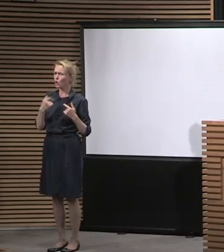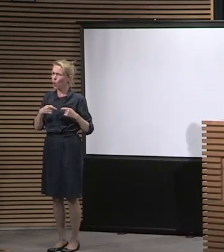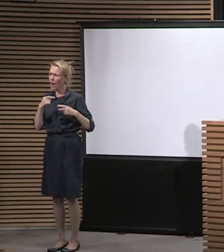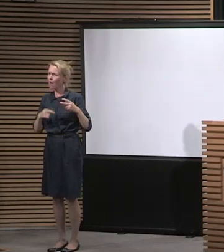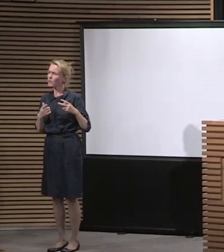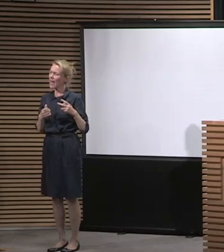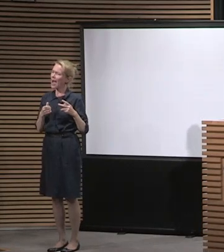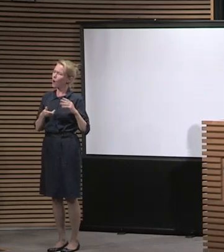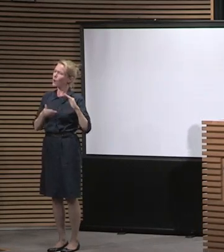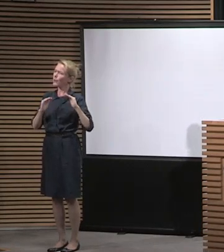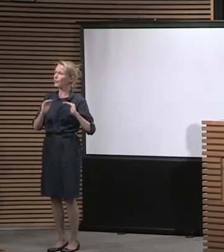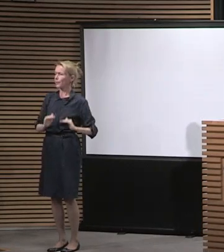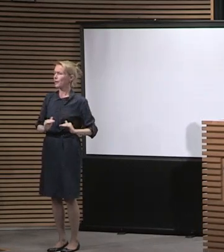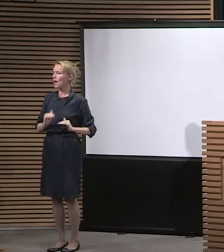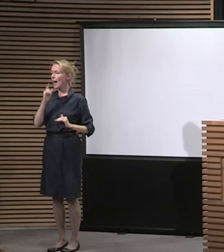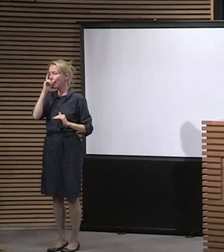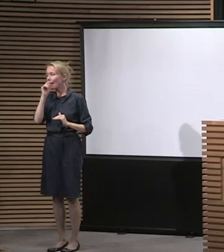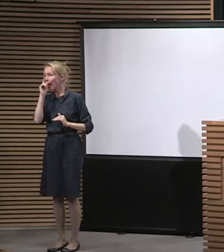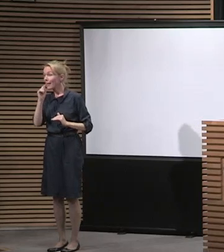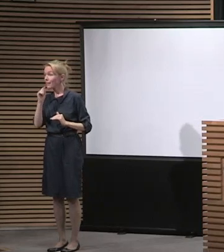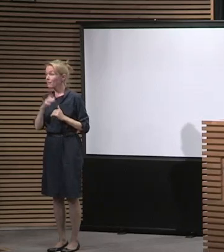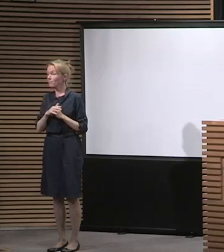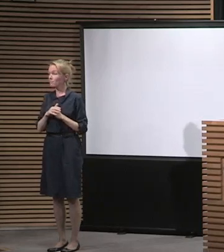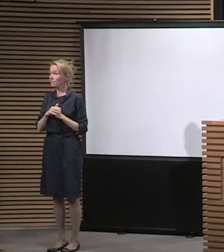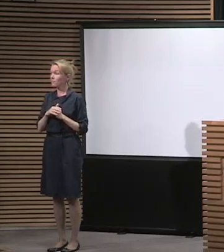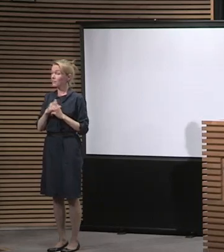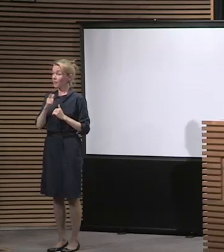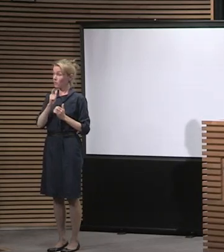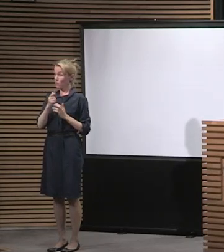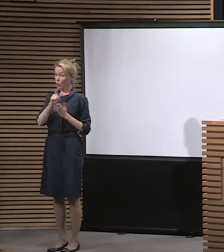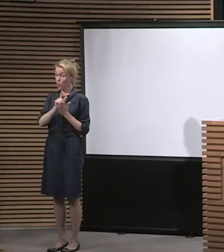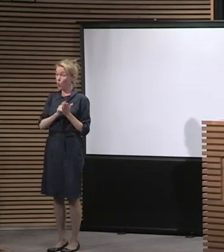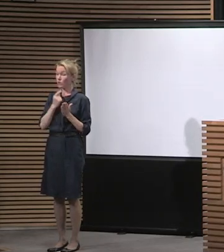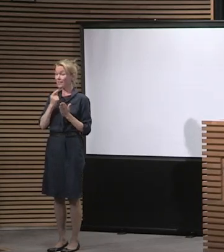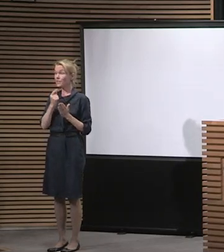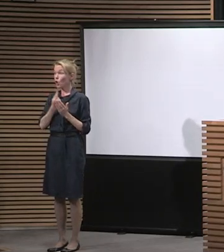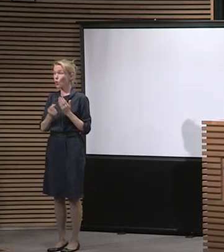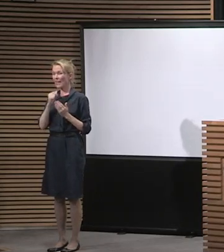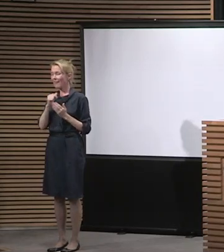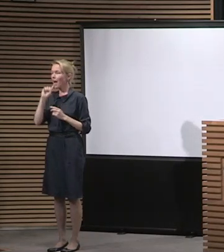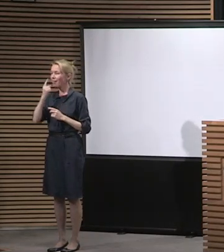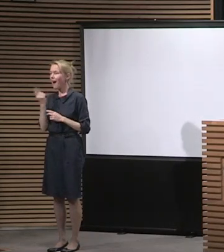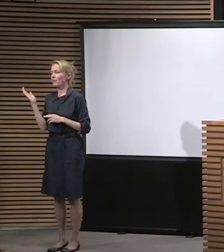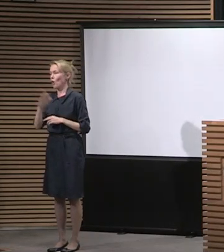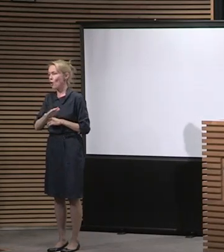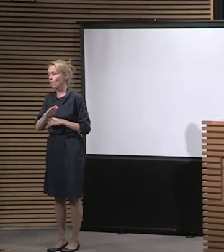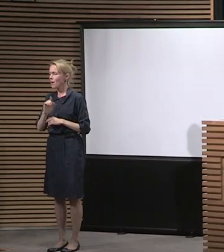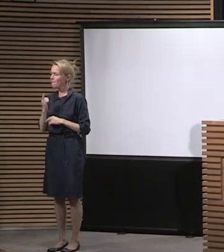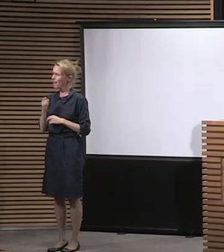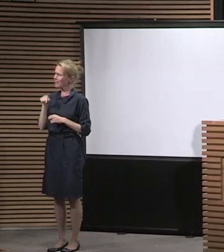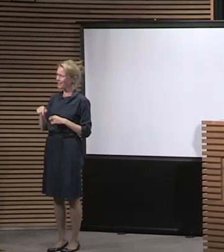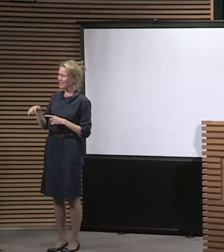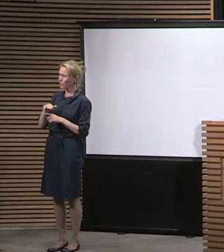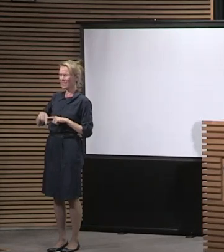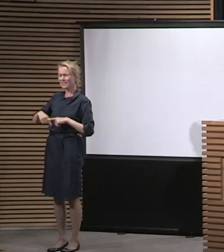to people who were displaced following an emergency. COVID-19 presents the opposite challenge, with people